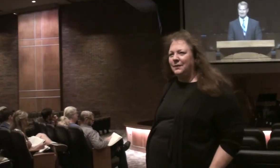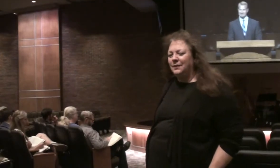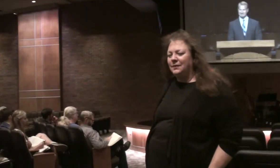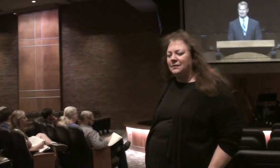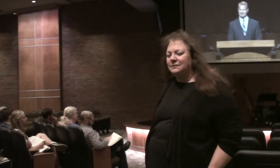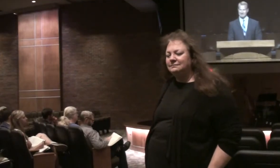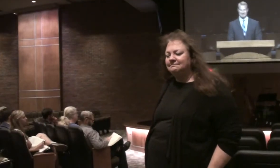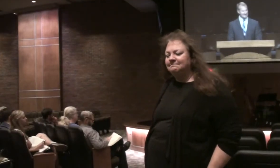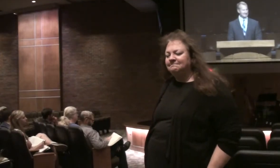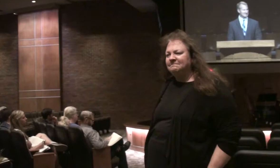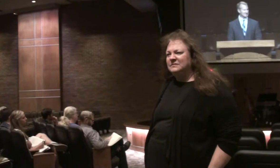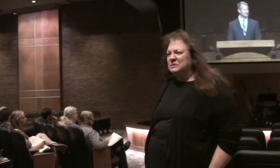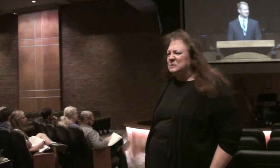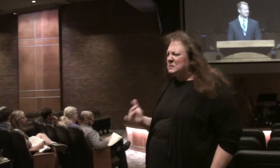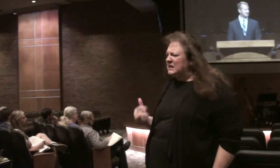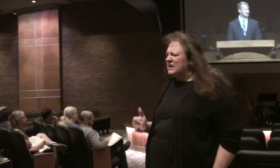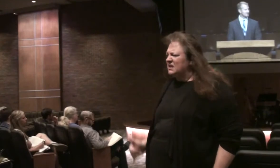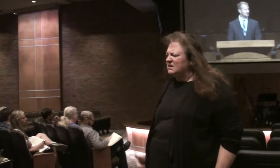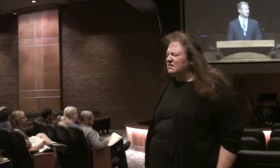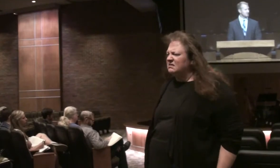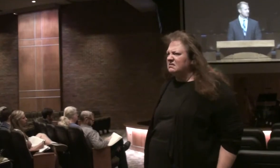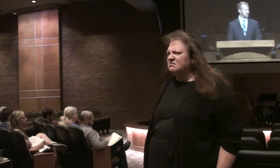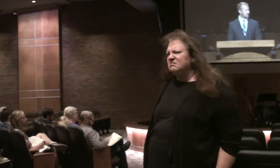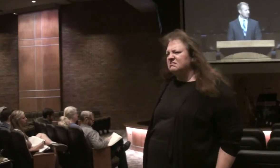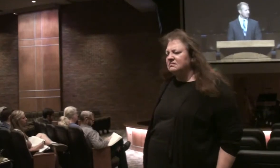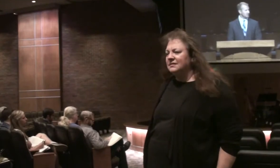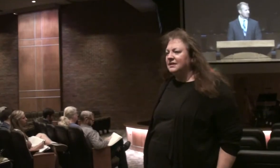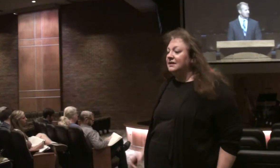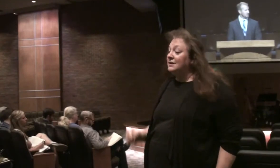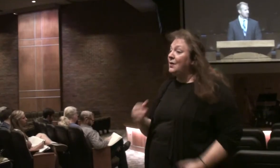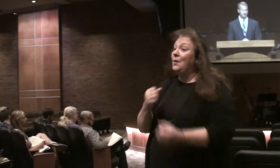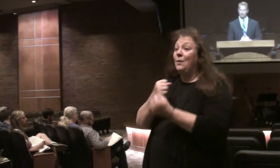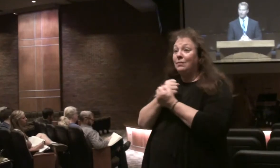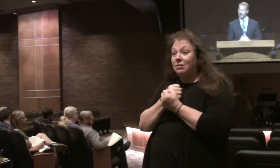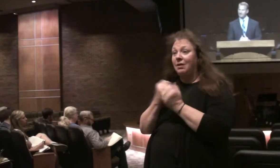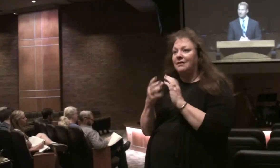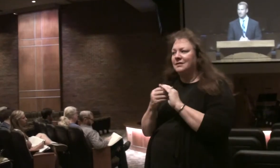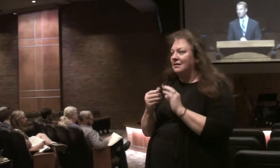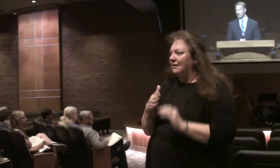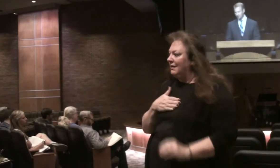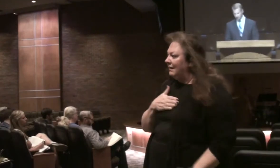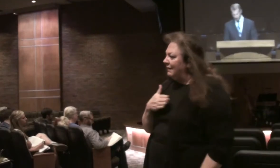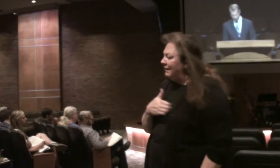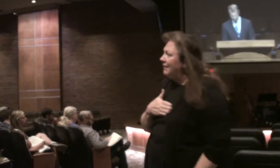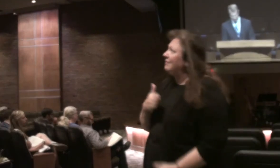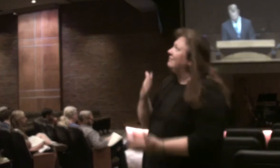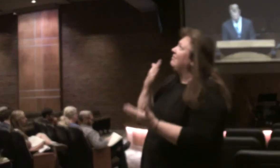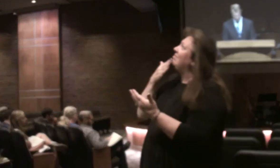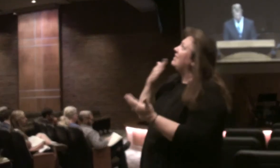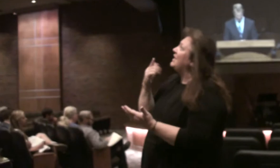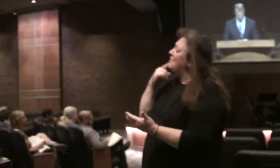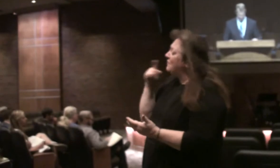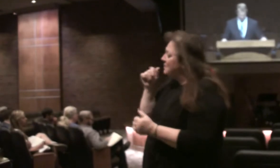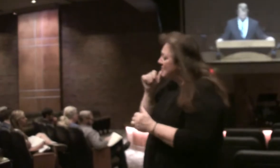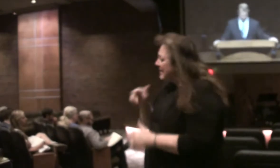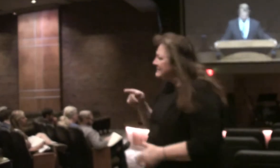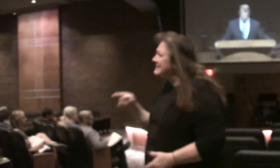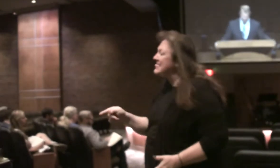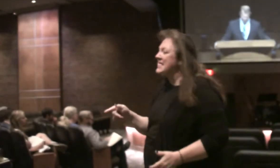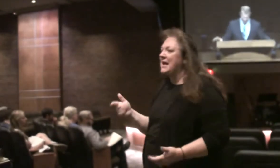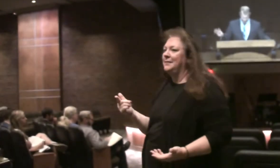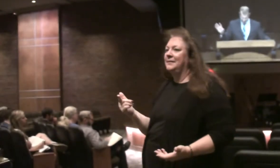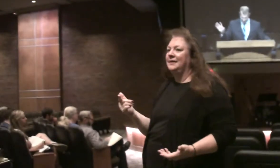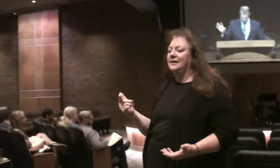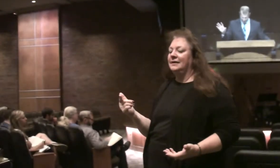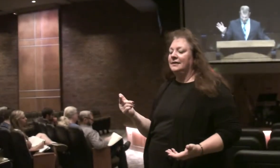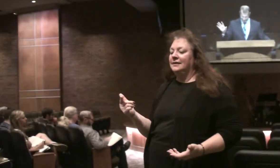yeah, I think that. Love would be glad for them, thankful what the Lord has given. Now, this is